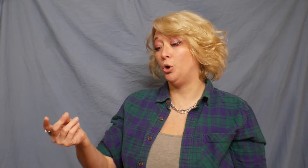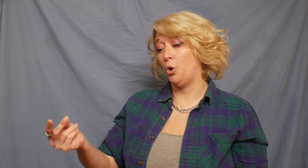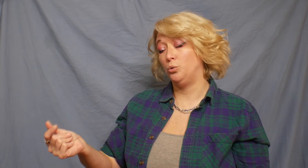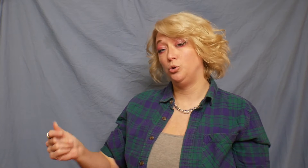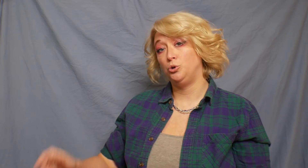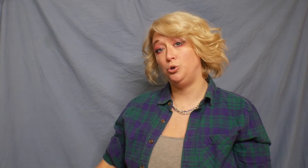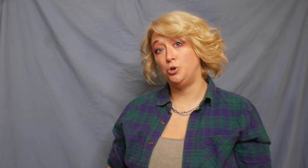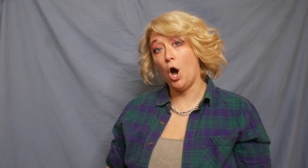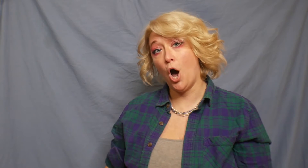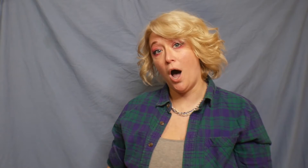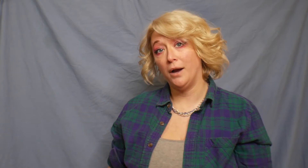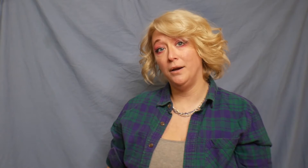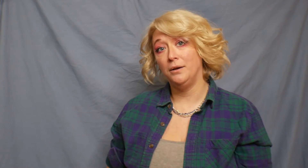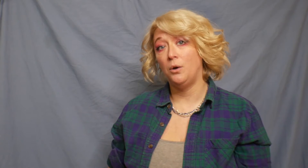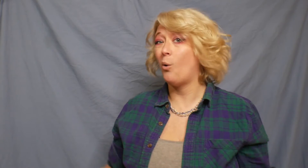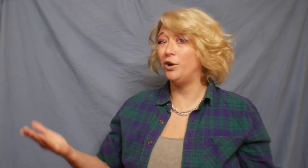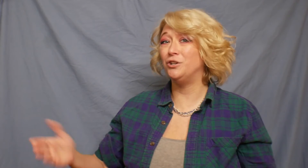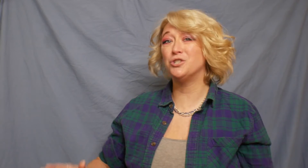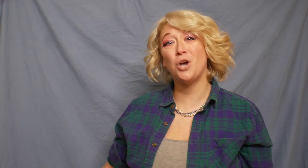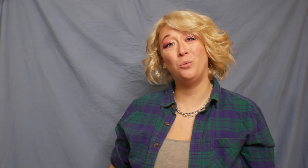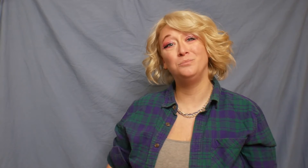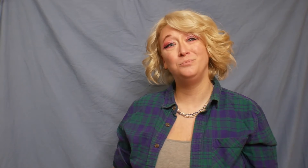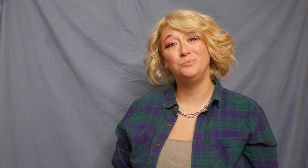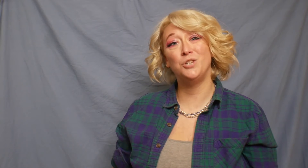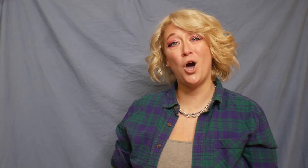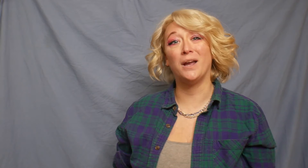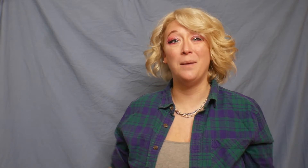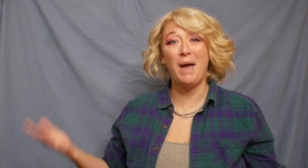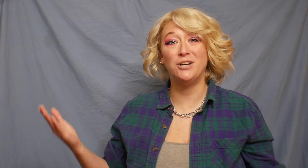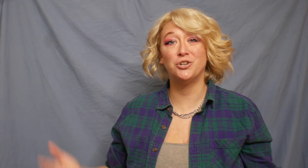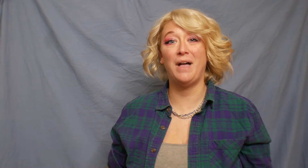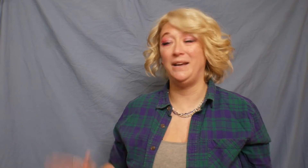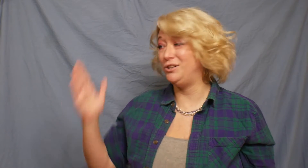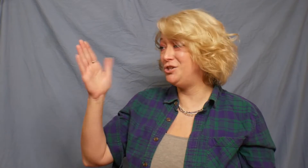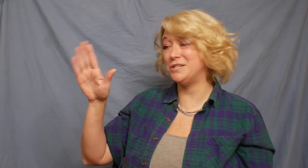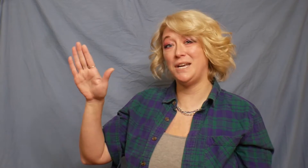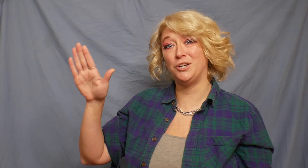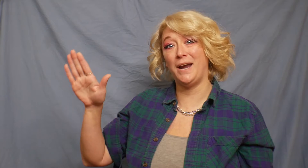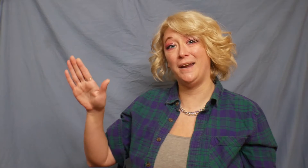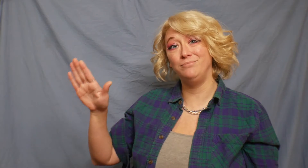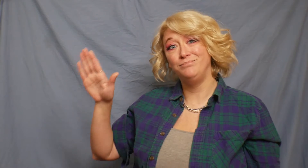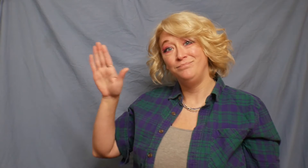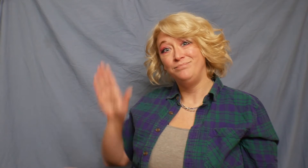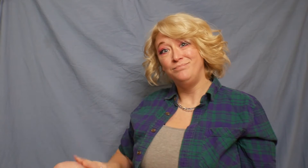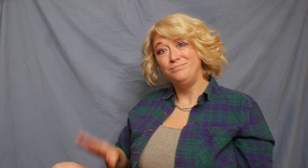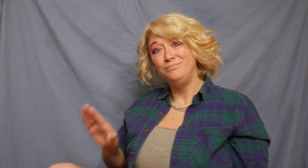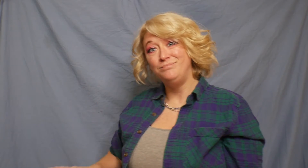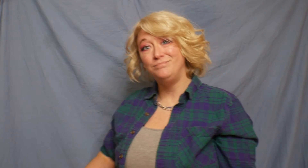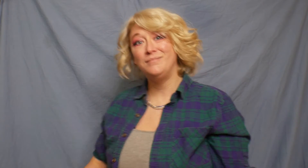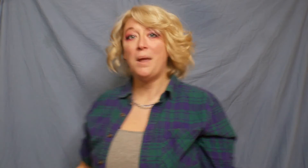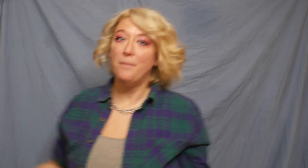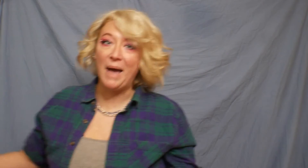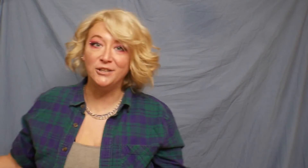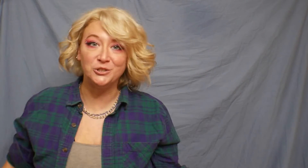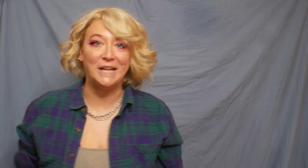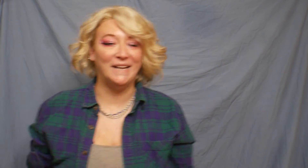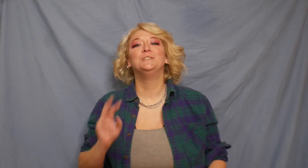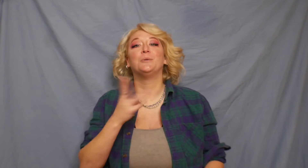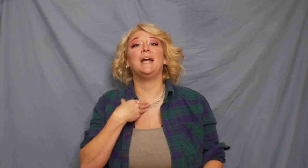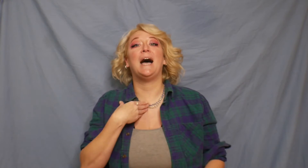go dog, or you can just go dog and pat your leg. You just take your hand, pat your leg. So we